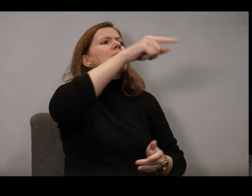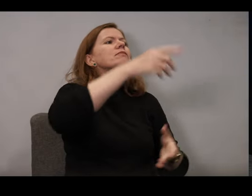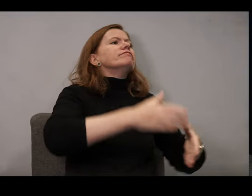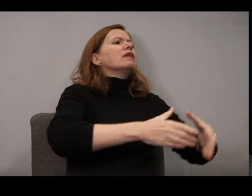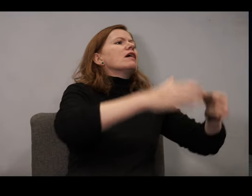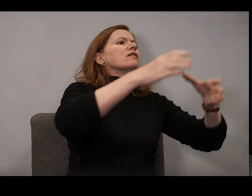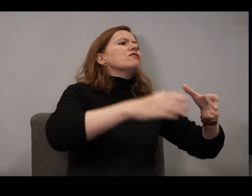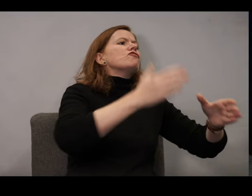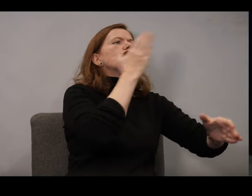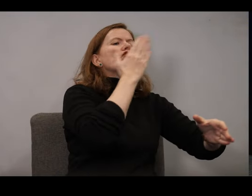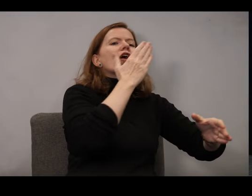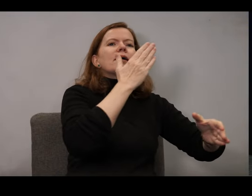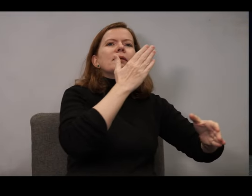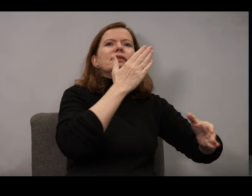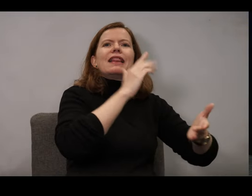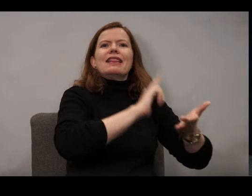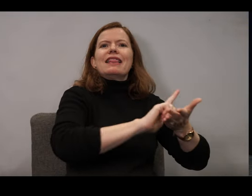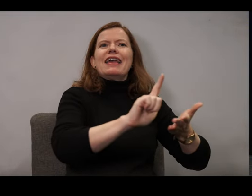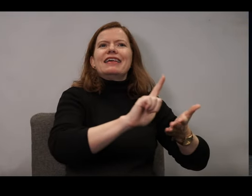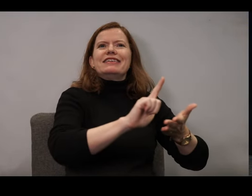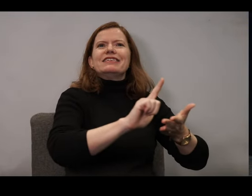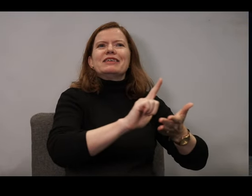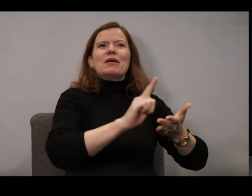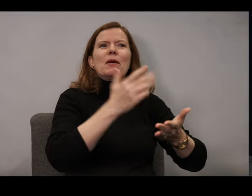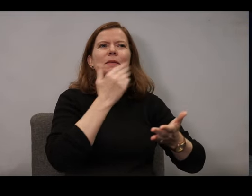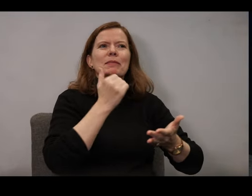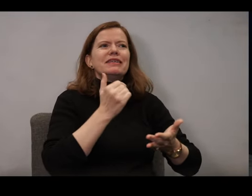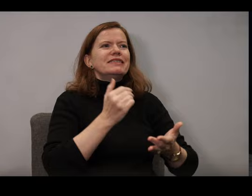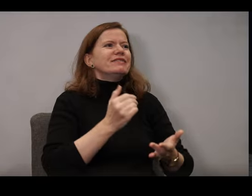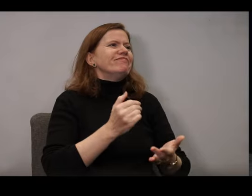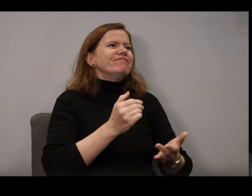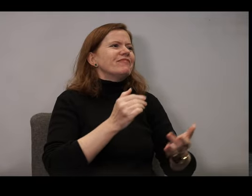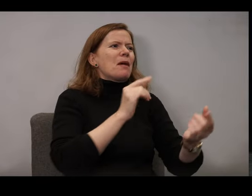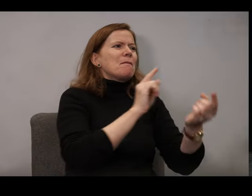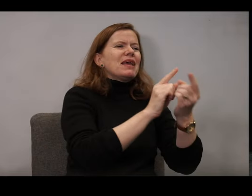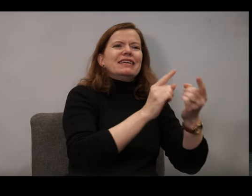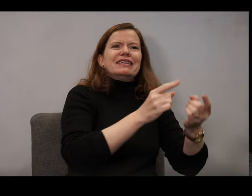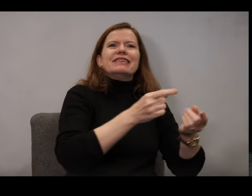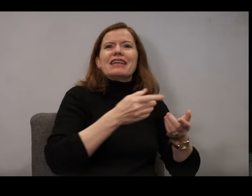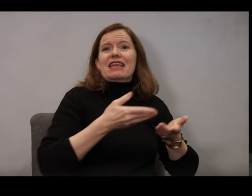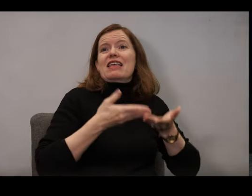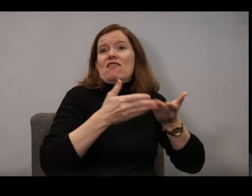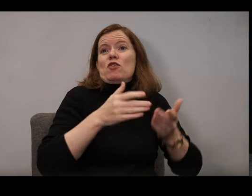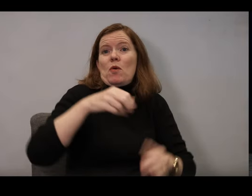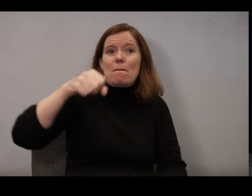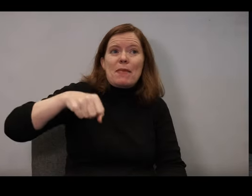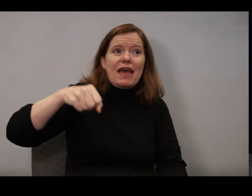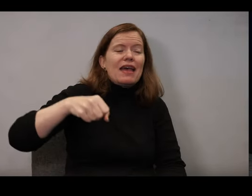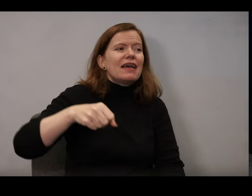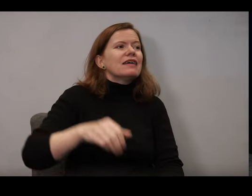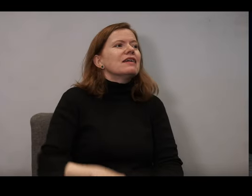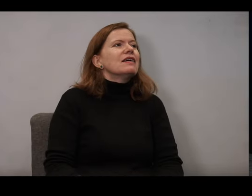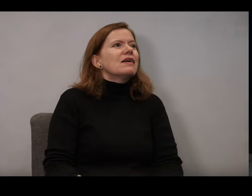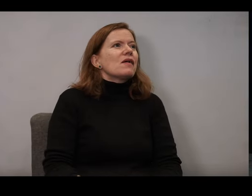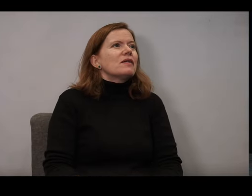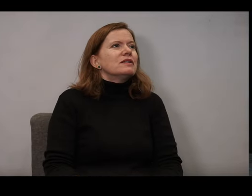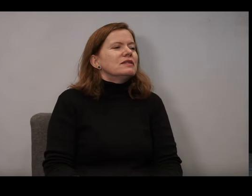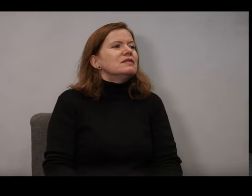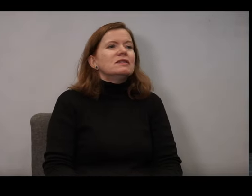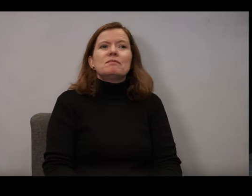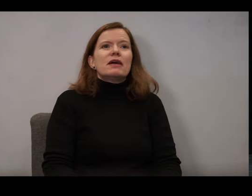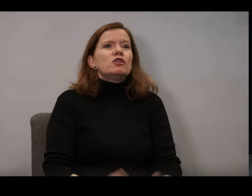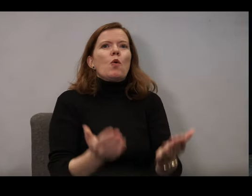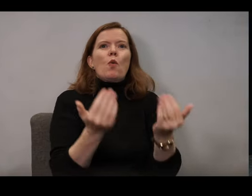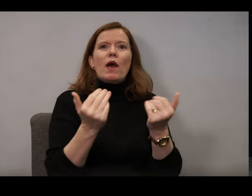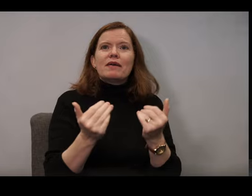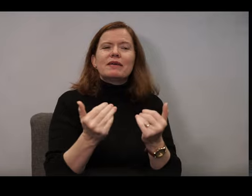foyer. So feel free to swing by, say g'day. We'd love to say hi and give you a bag, but also know you're welcome to kind of just be a fly on the wall as well,